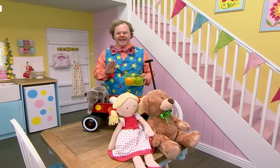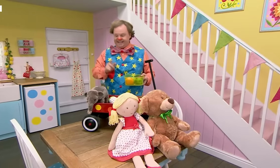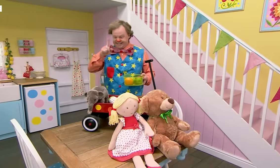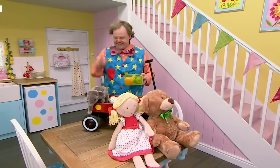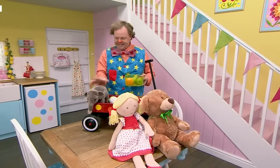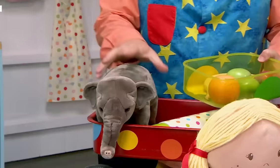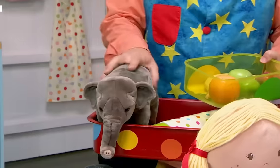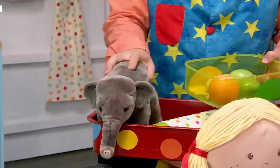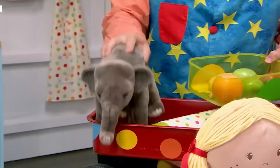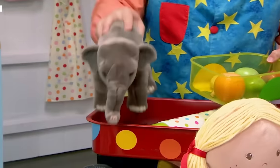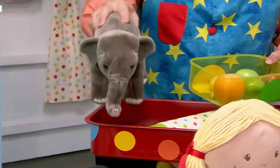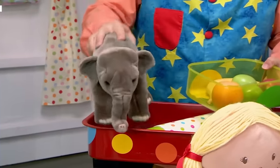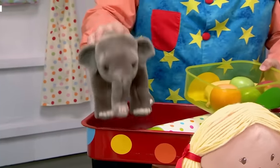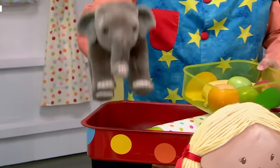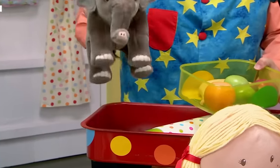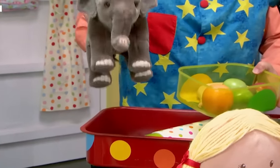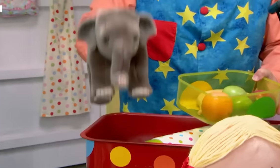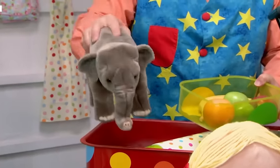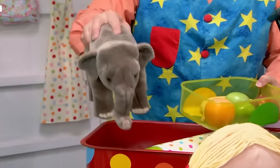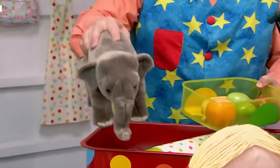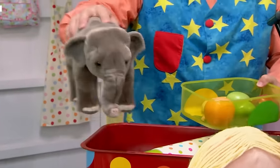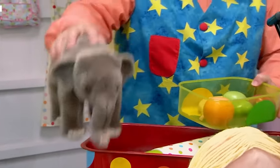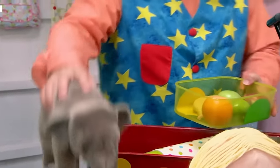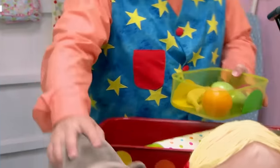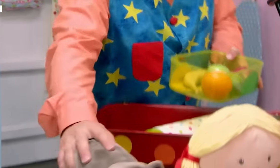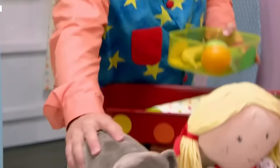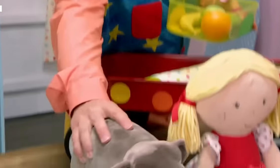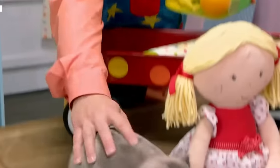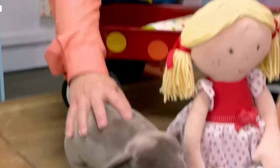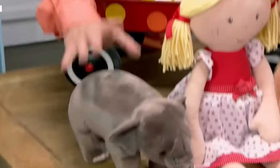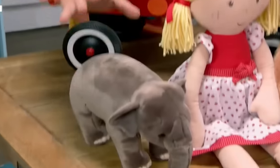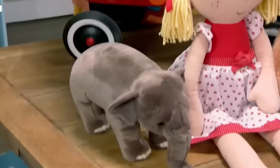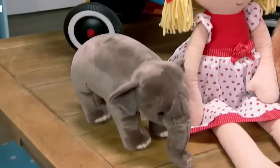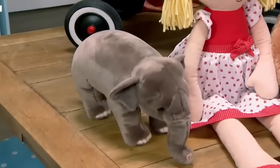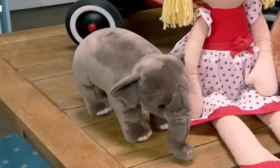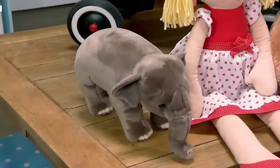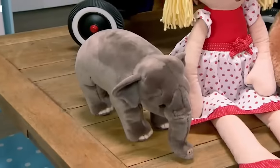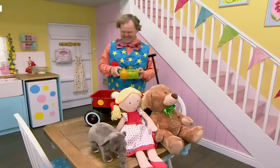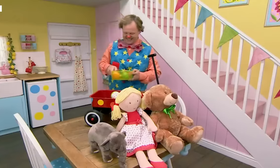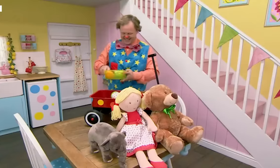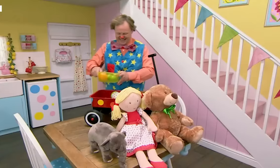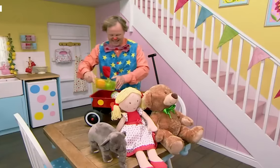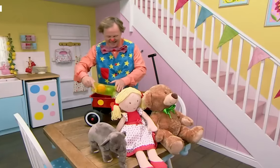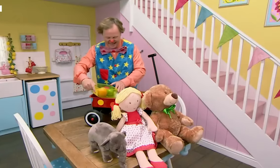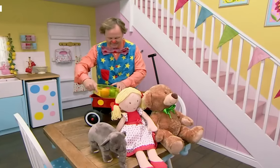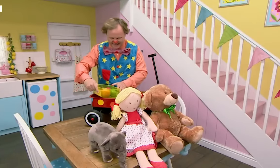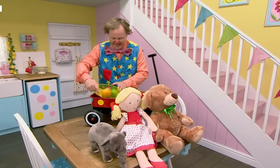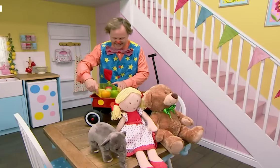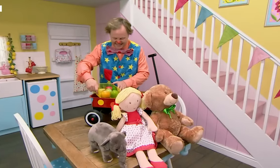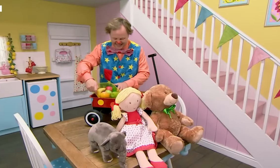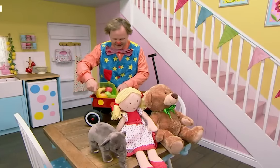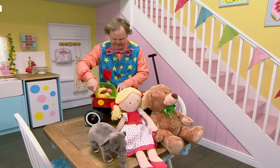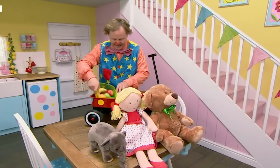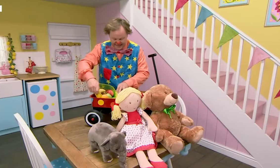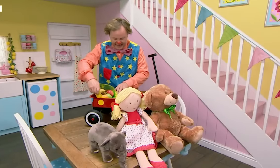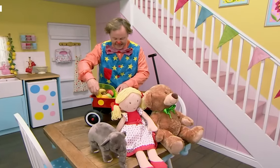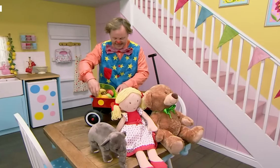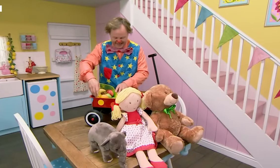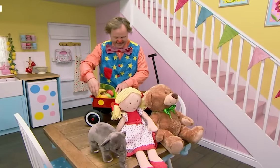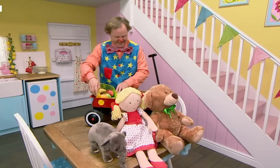Wait. Are you going to leave Elephant behind? Yes, he can come next time. Are you ready for your